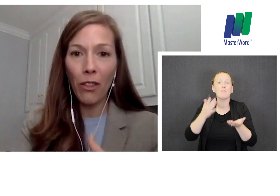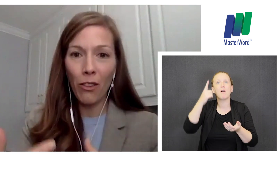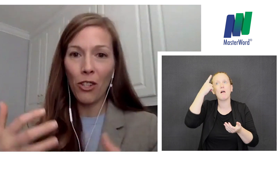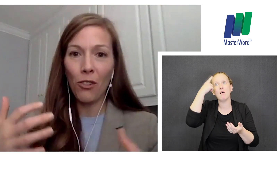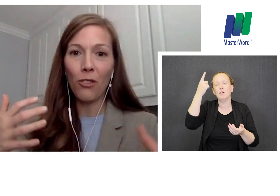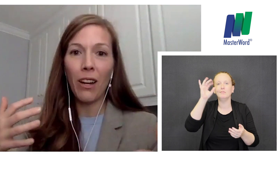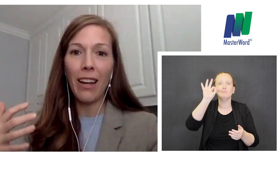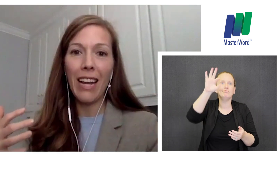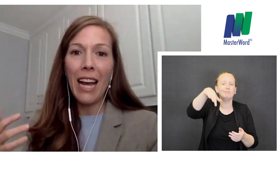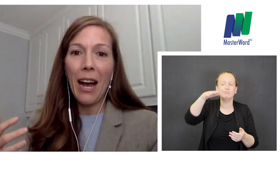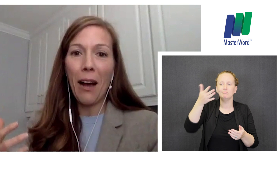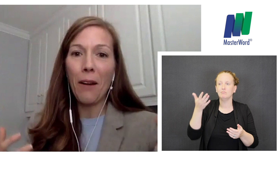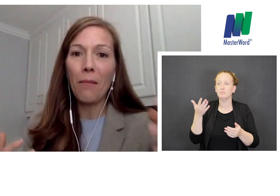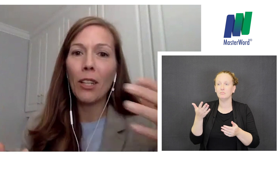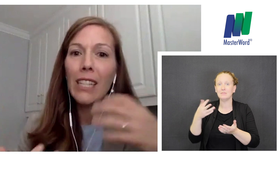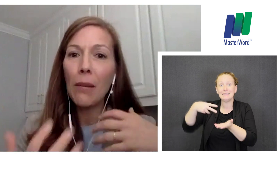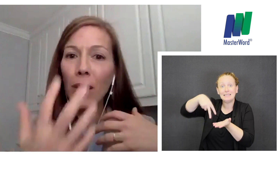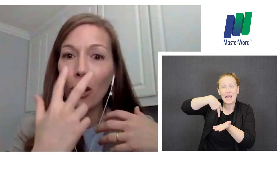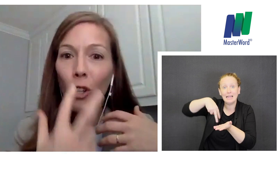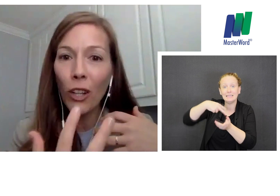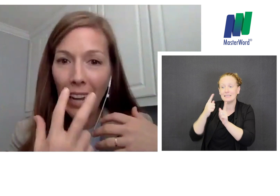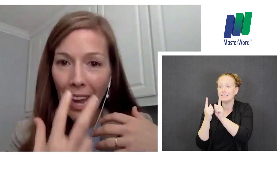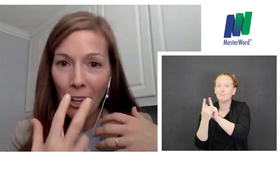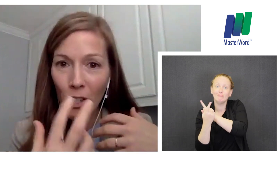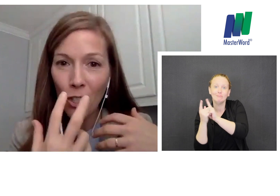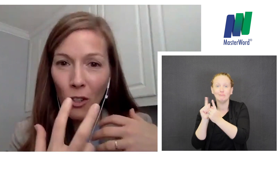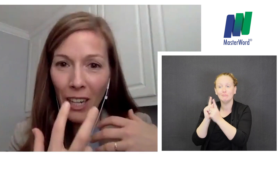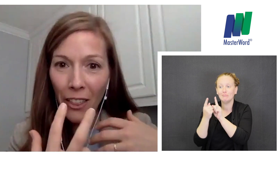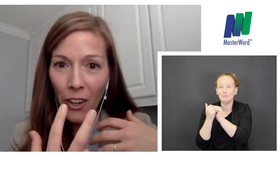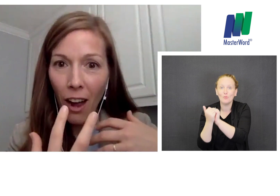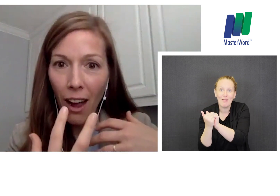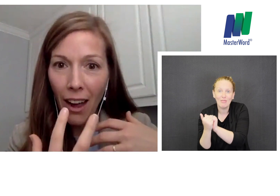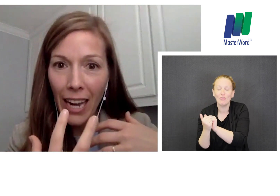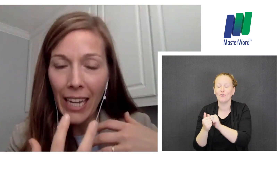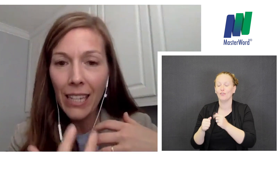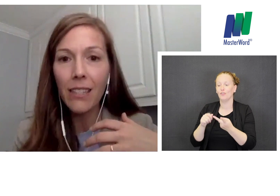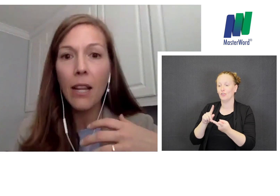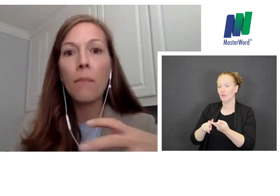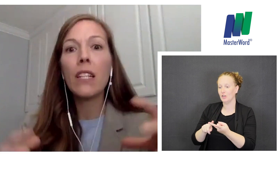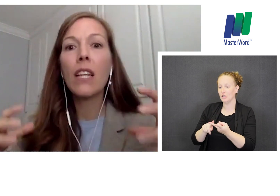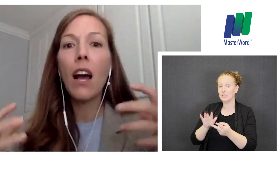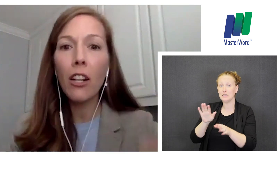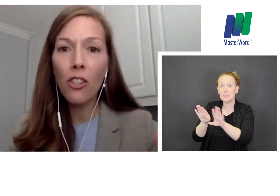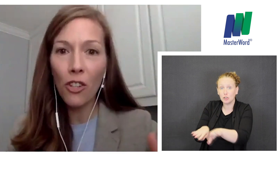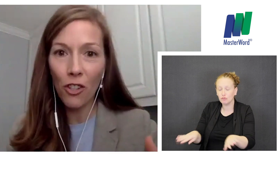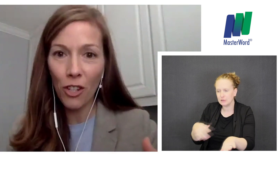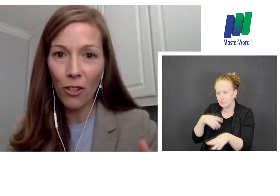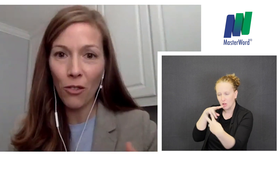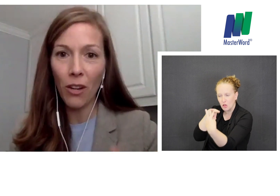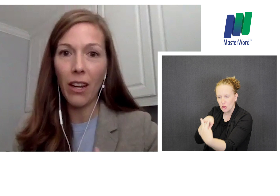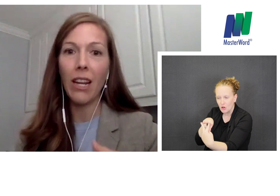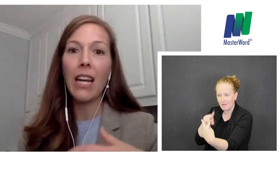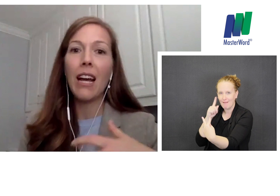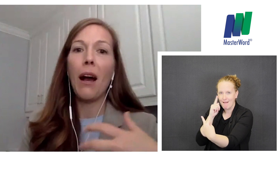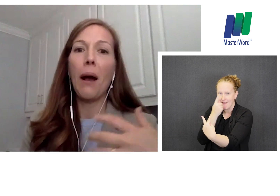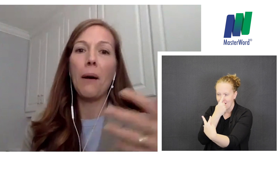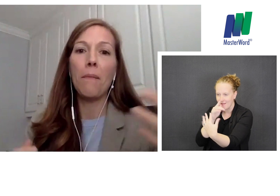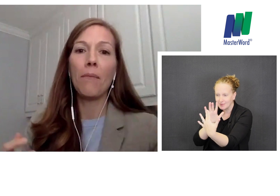Dance with your children, deeply look at your children in their eyes, touch your